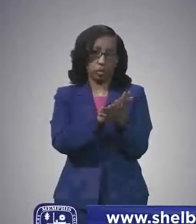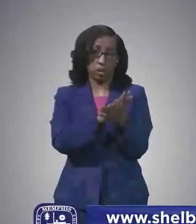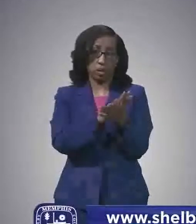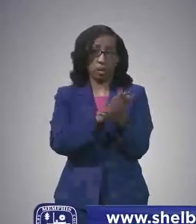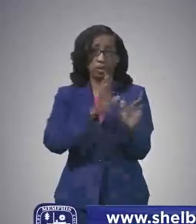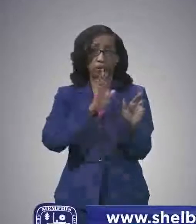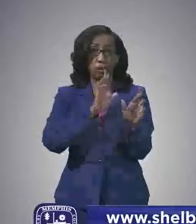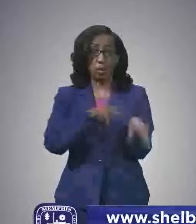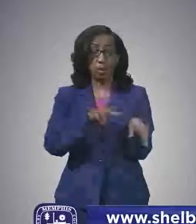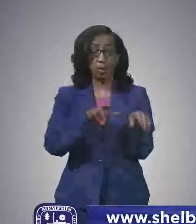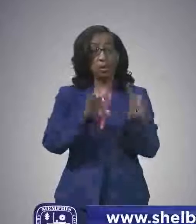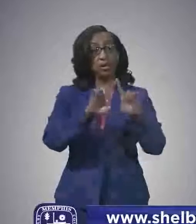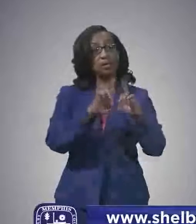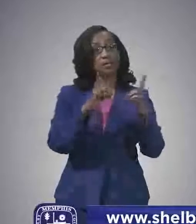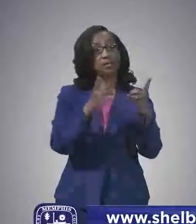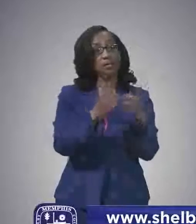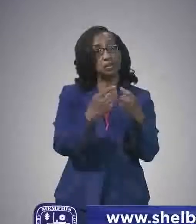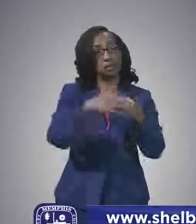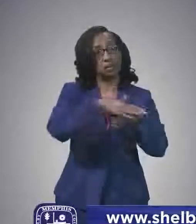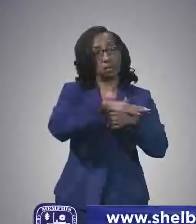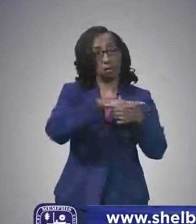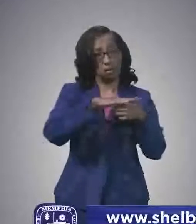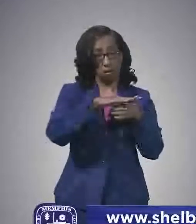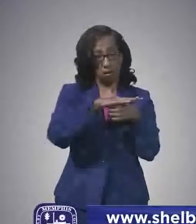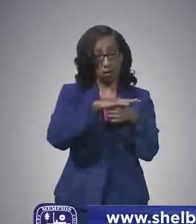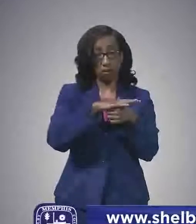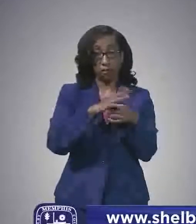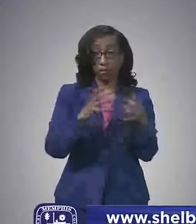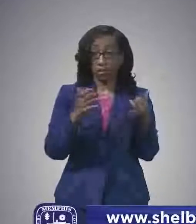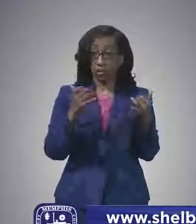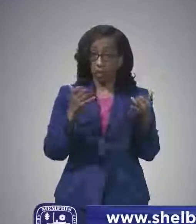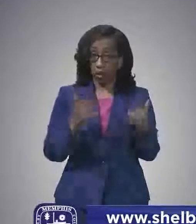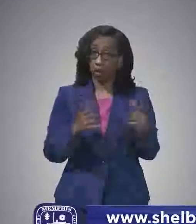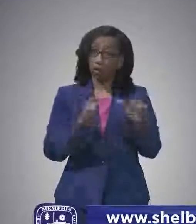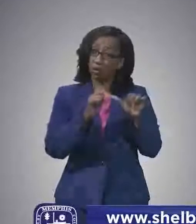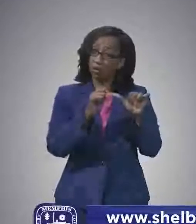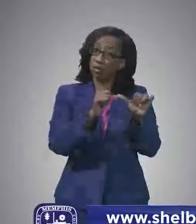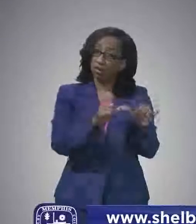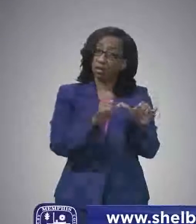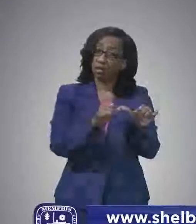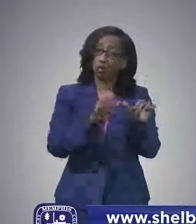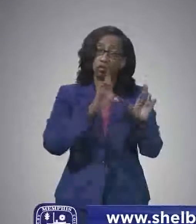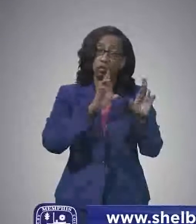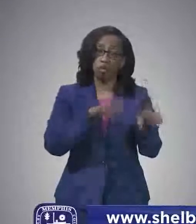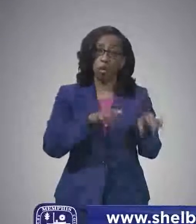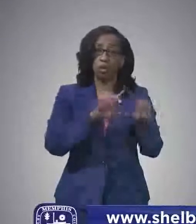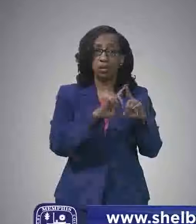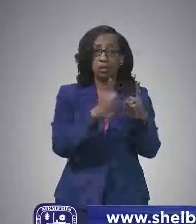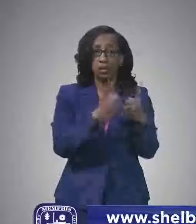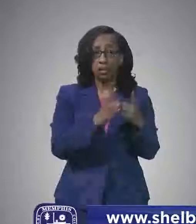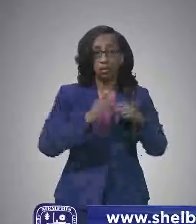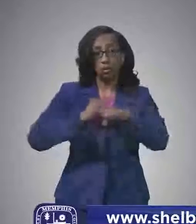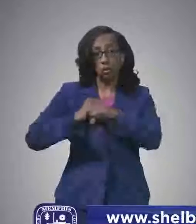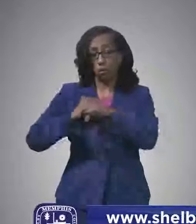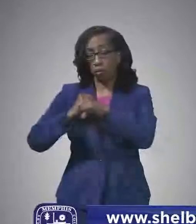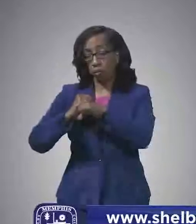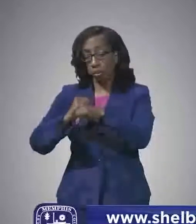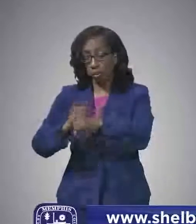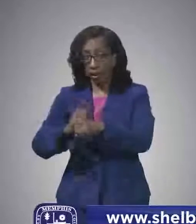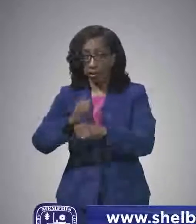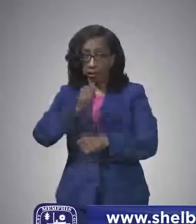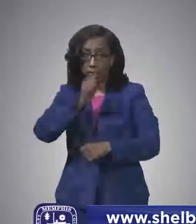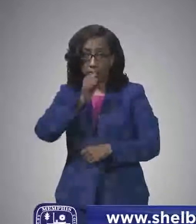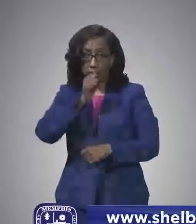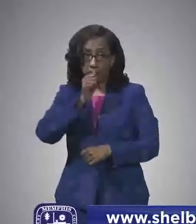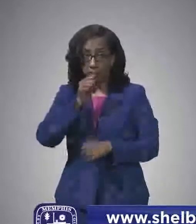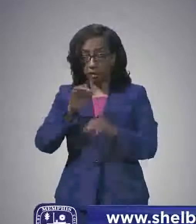at the district level, and right now we're going to keep it that way because we want to protect our the privacy of our